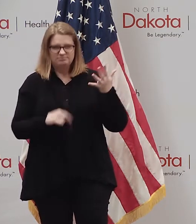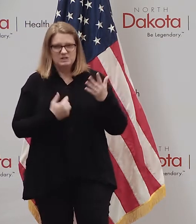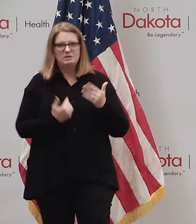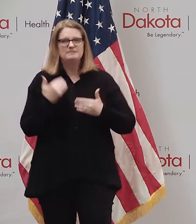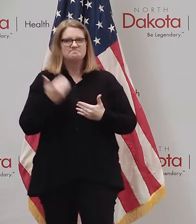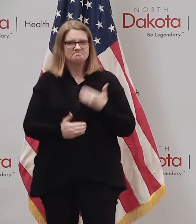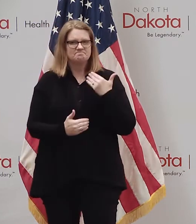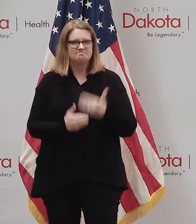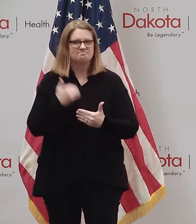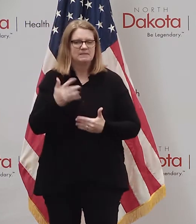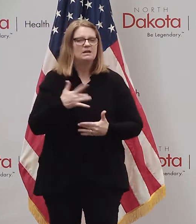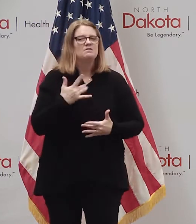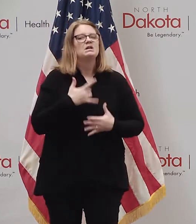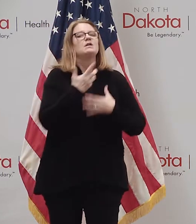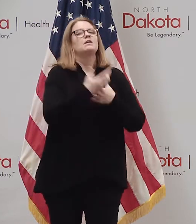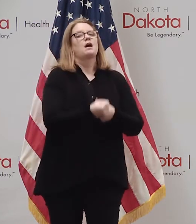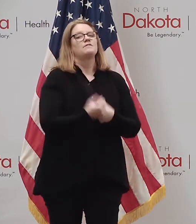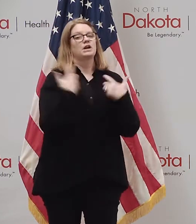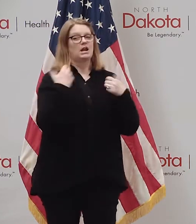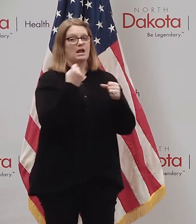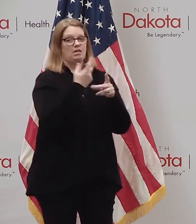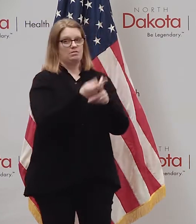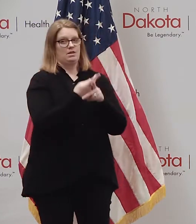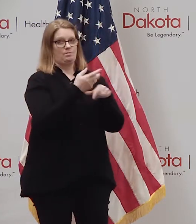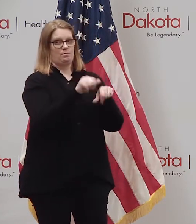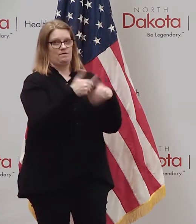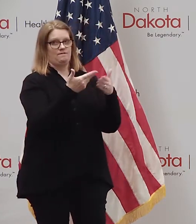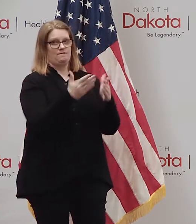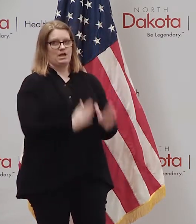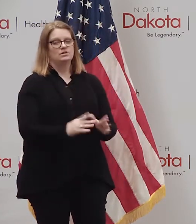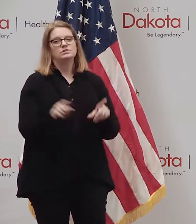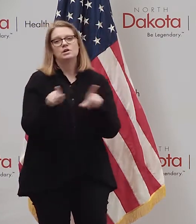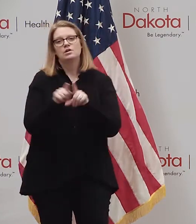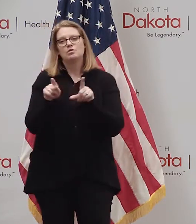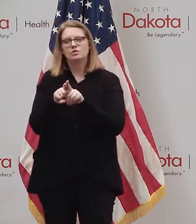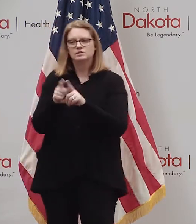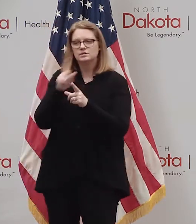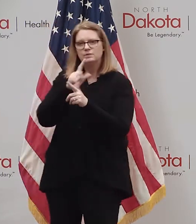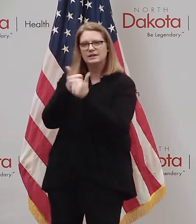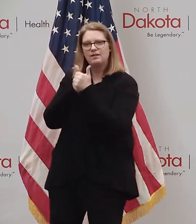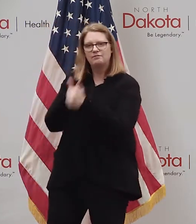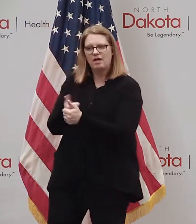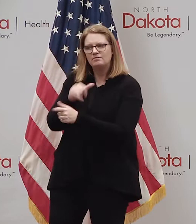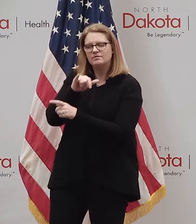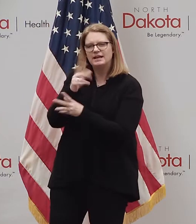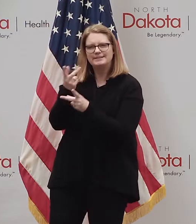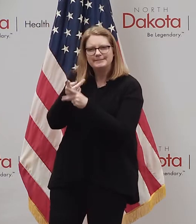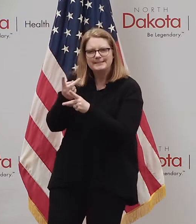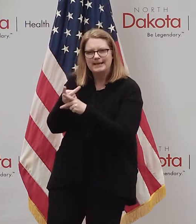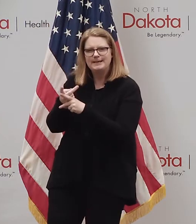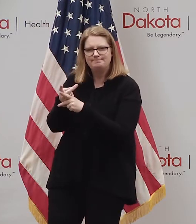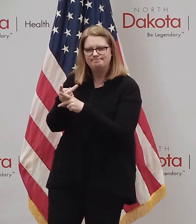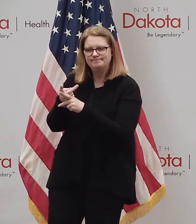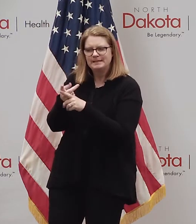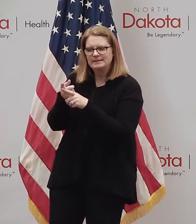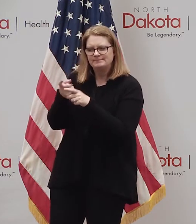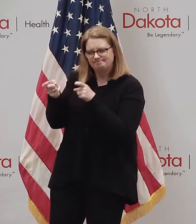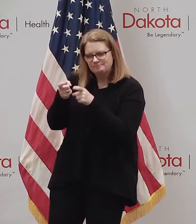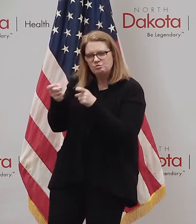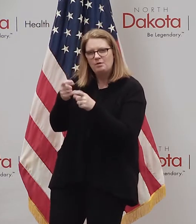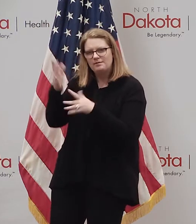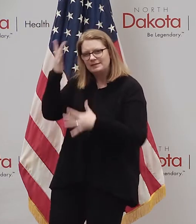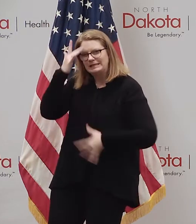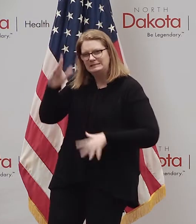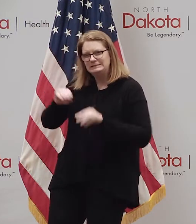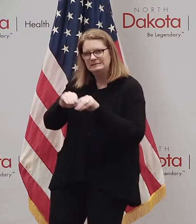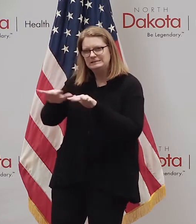confidence both in our healthcare providers and in our ability to track and contain this disease, to give everybody more confidence in our state that we